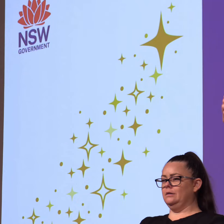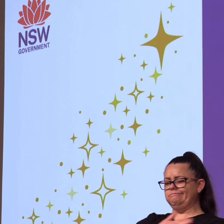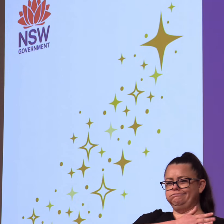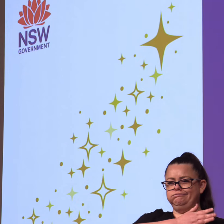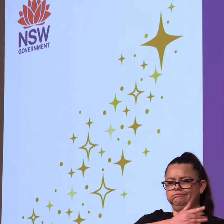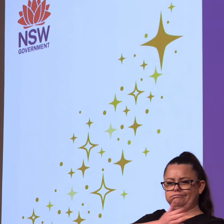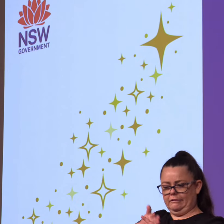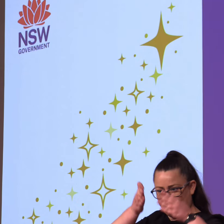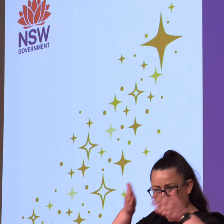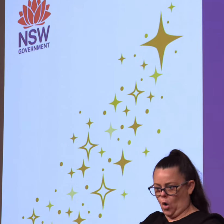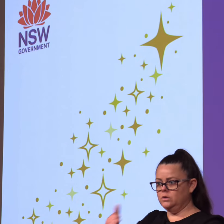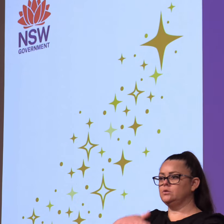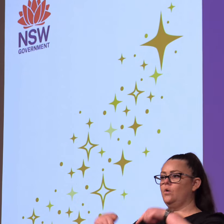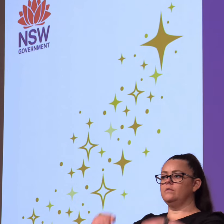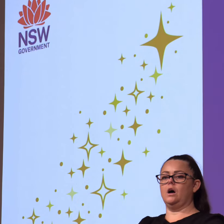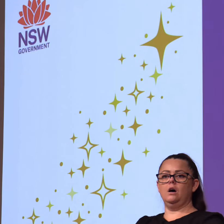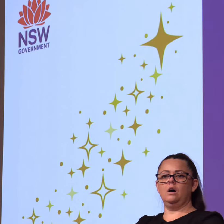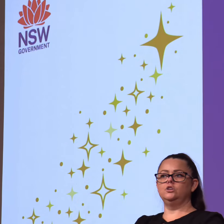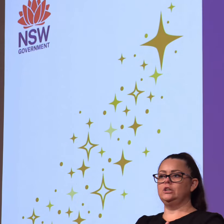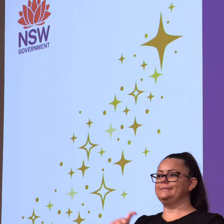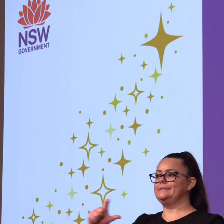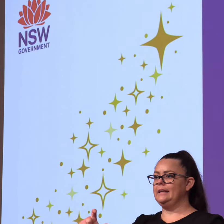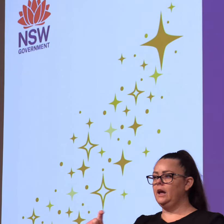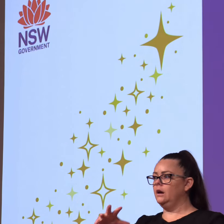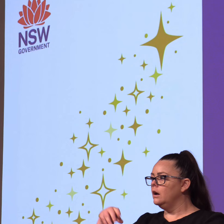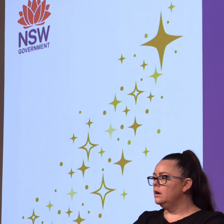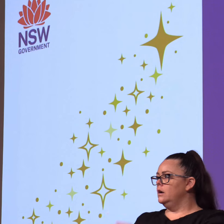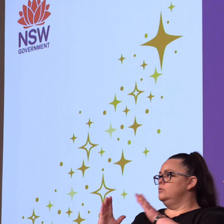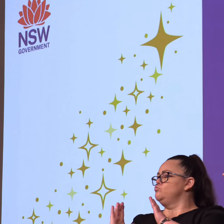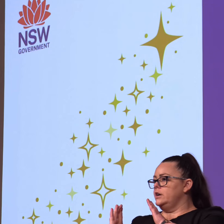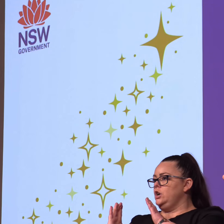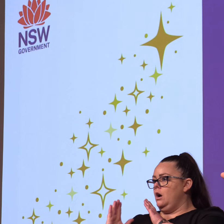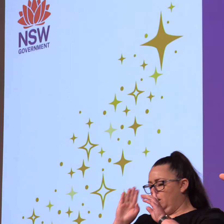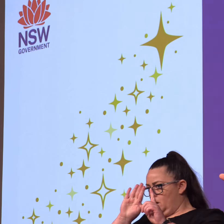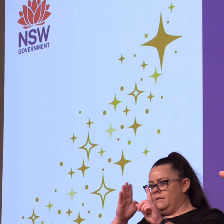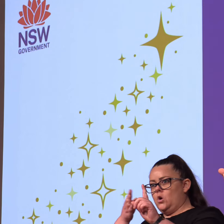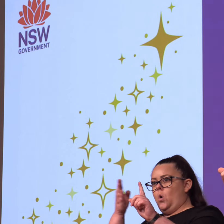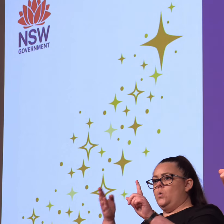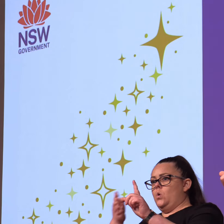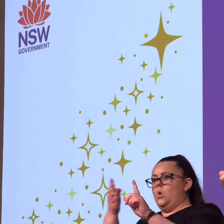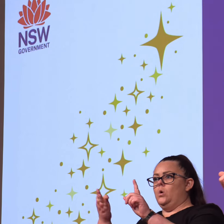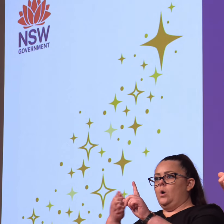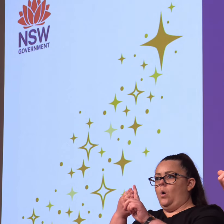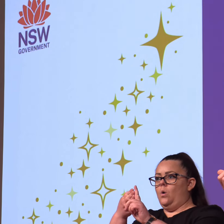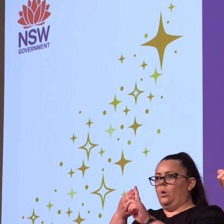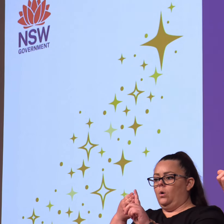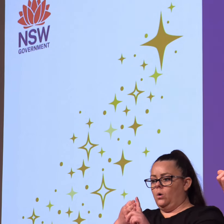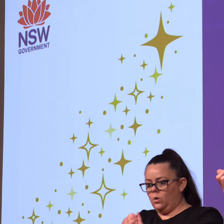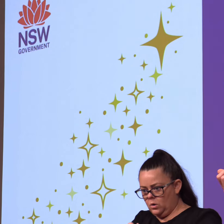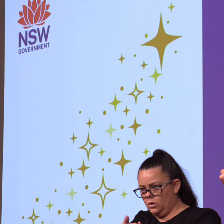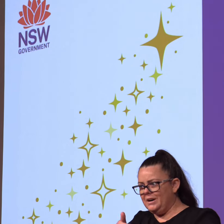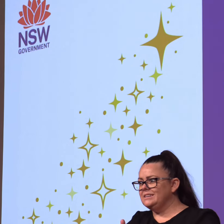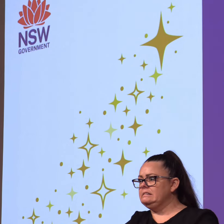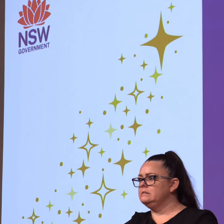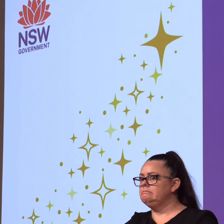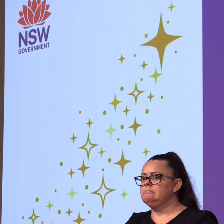the HSC and all the pressure that goes with that. And then all of a sudden you arrive and you're like, where do we go from here?